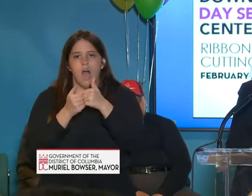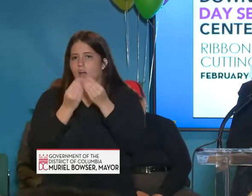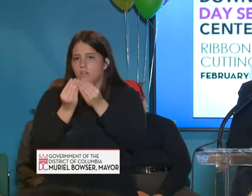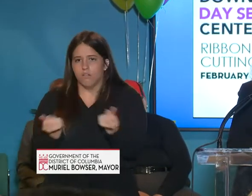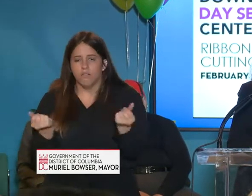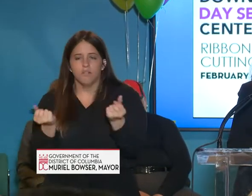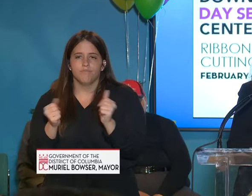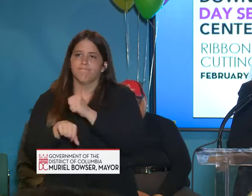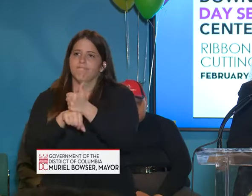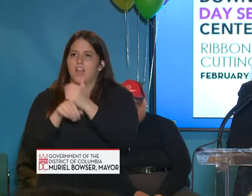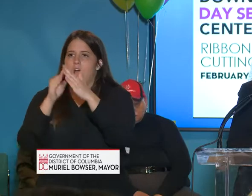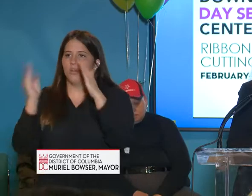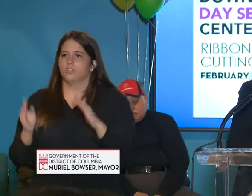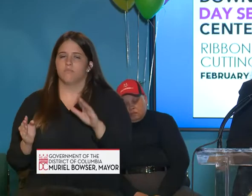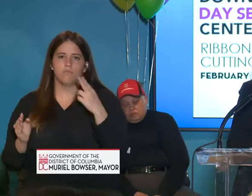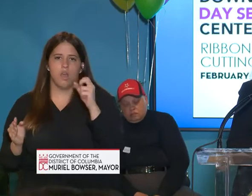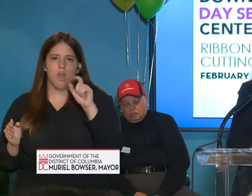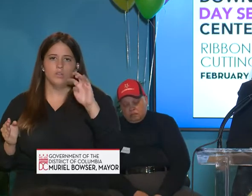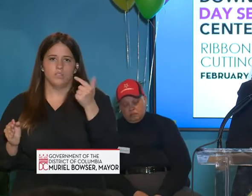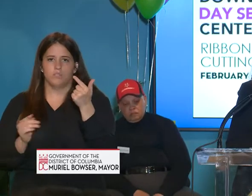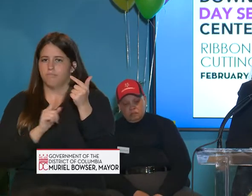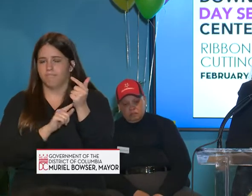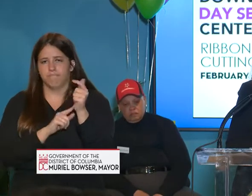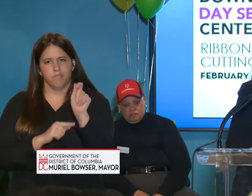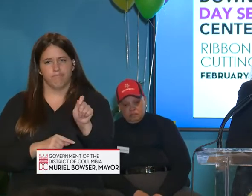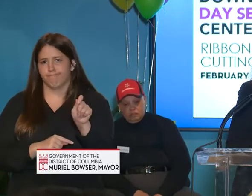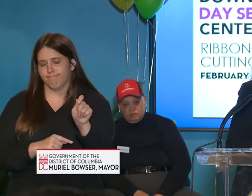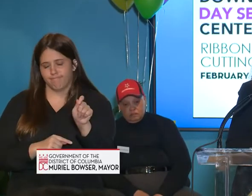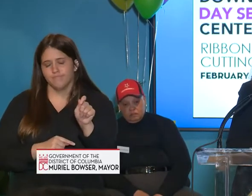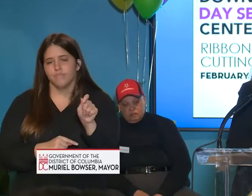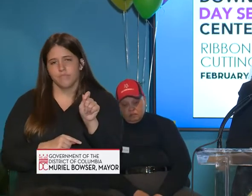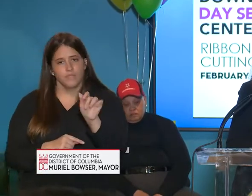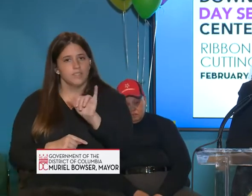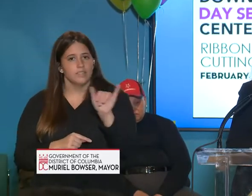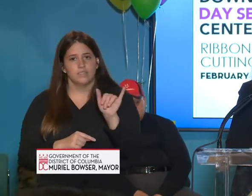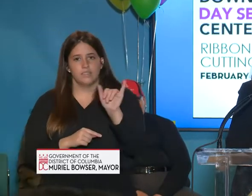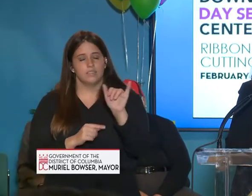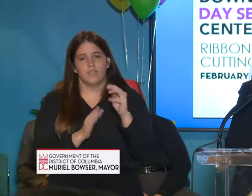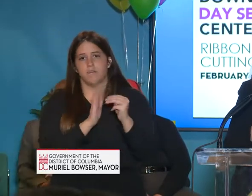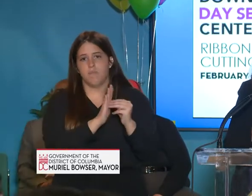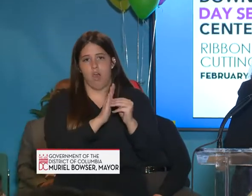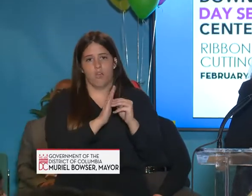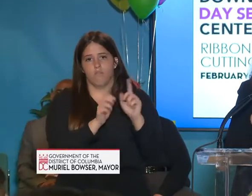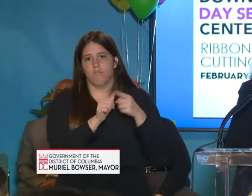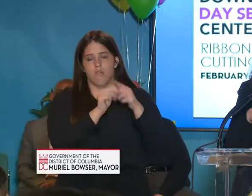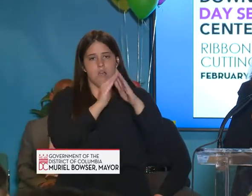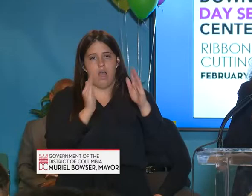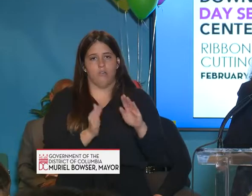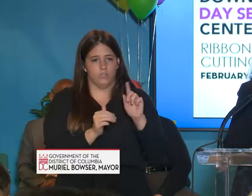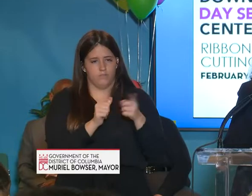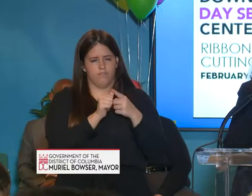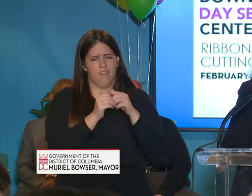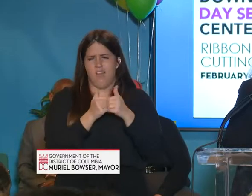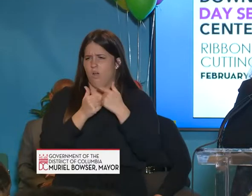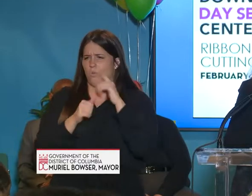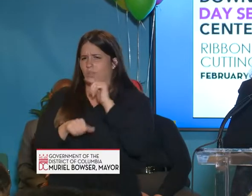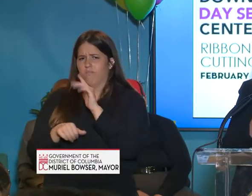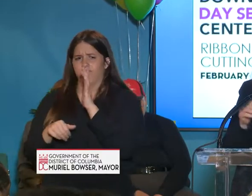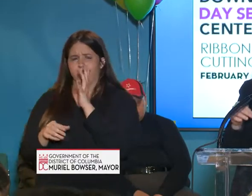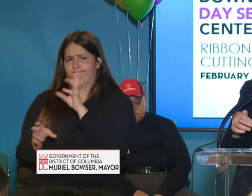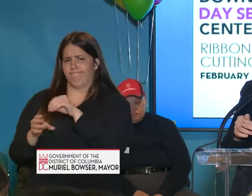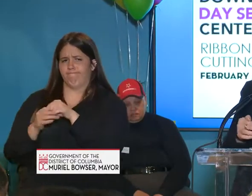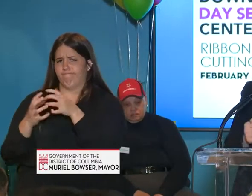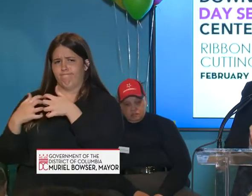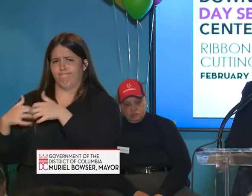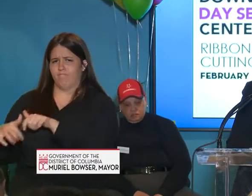homelessness is housing, period. So we are going to take that same model of housing first, and you wonder how are we going to do that at a center? We're